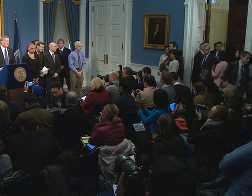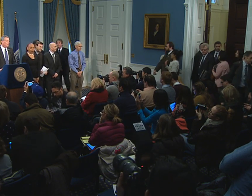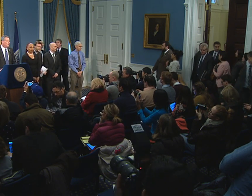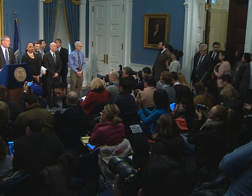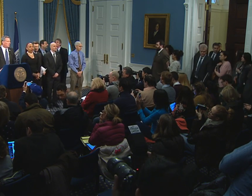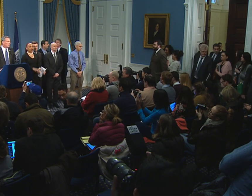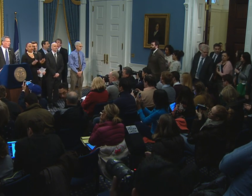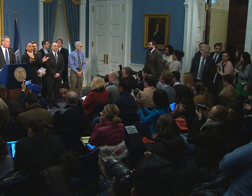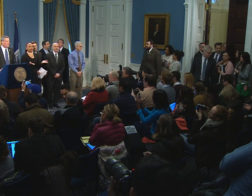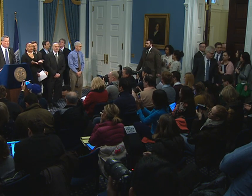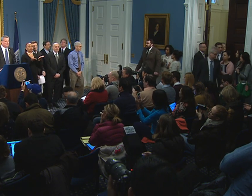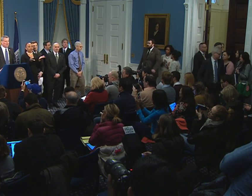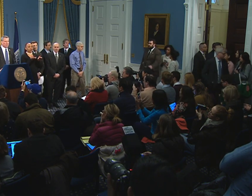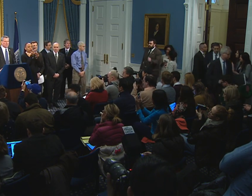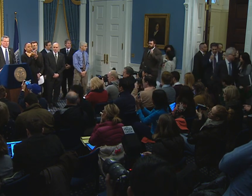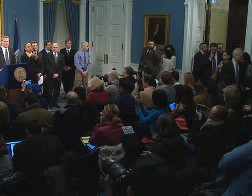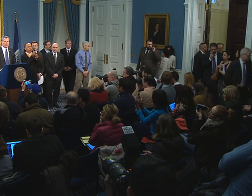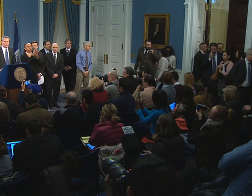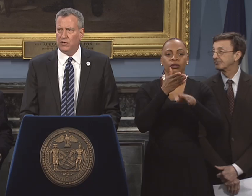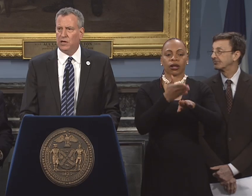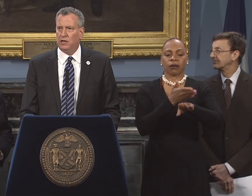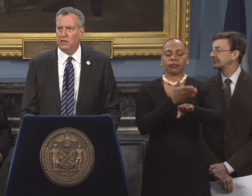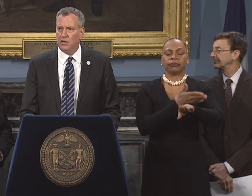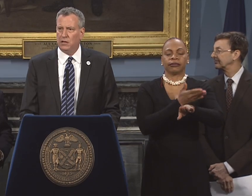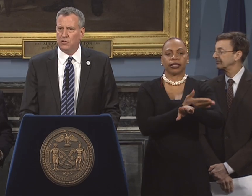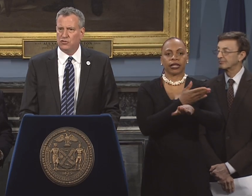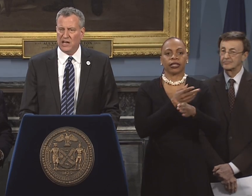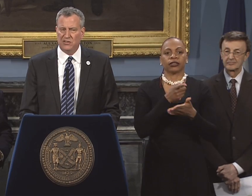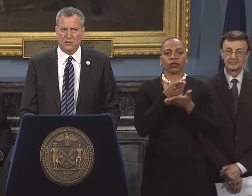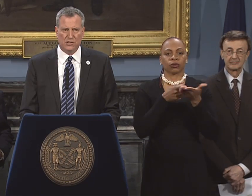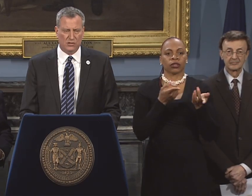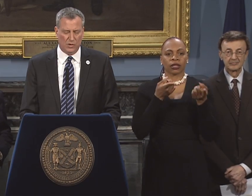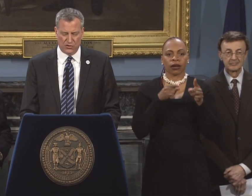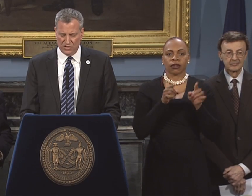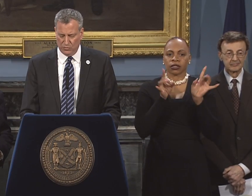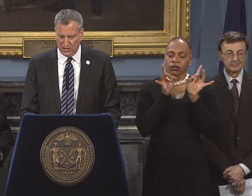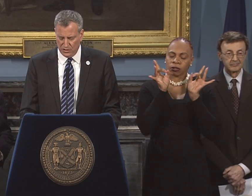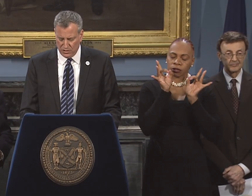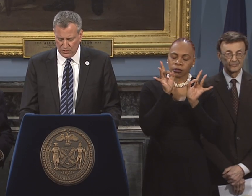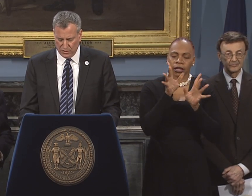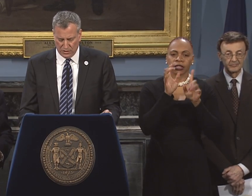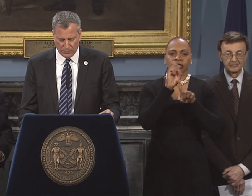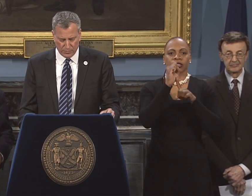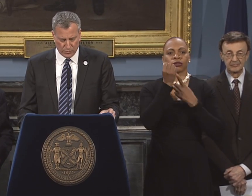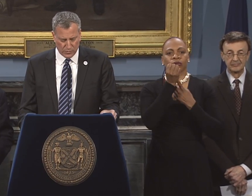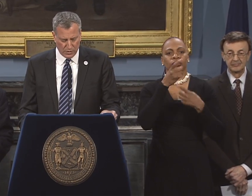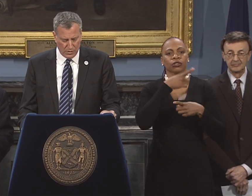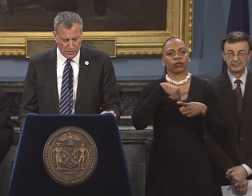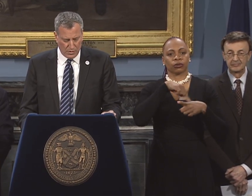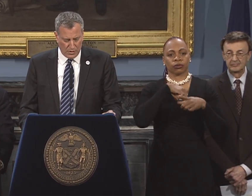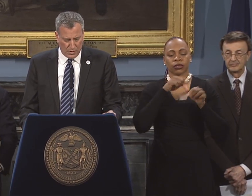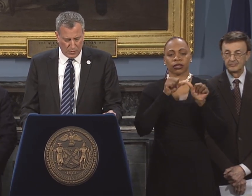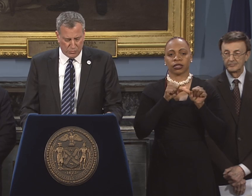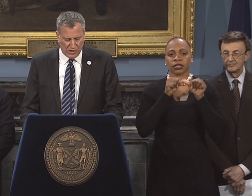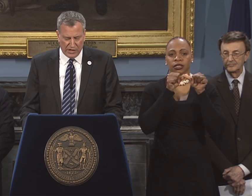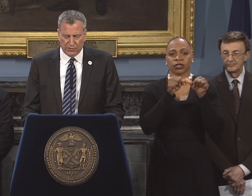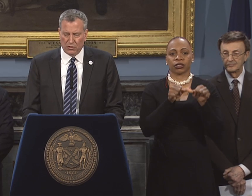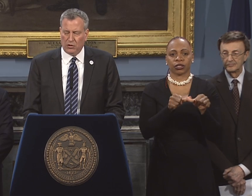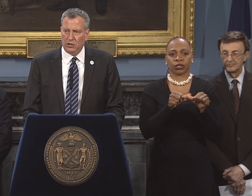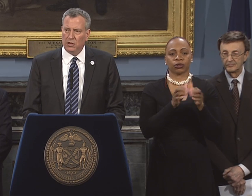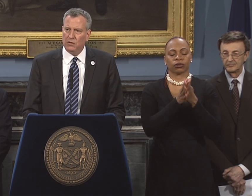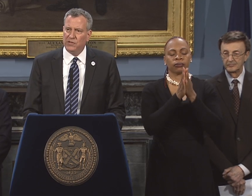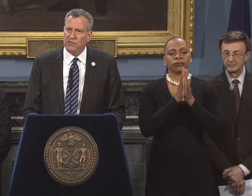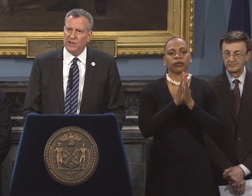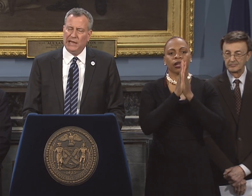Well, we're here to give you updates on what's obviously a very tragic situation, and we continue to pray